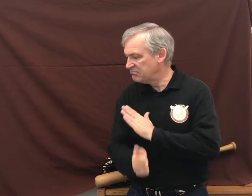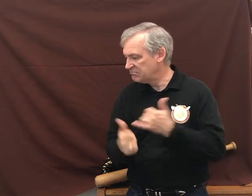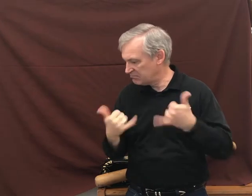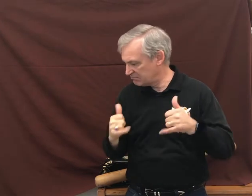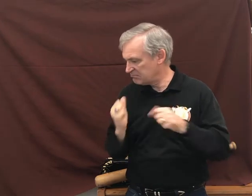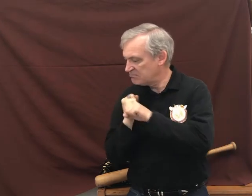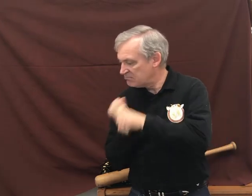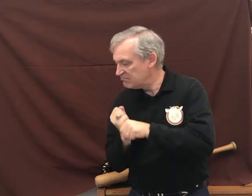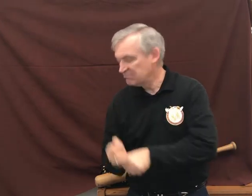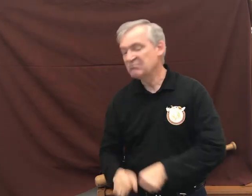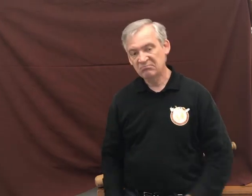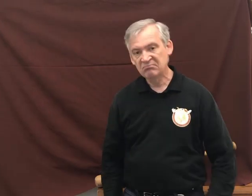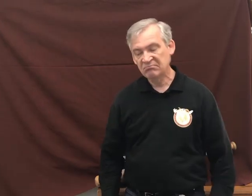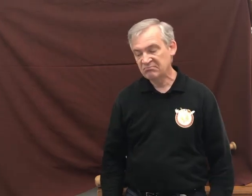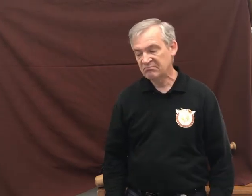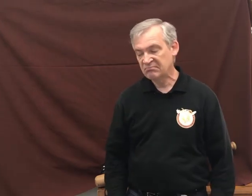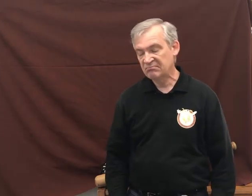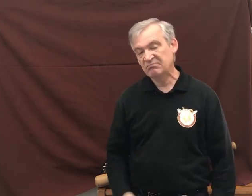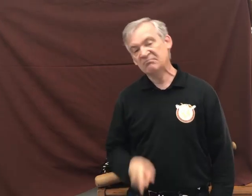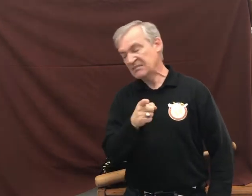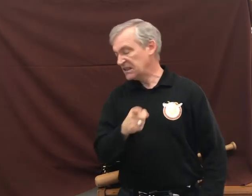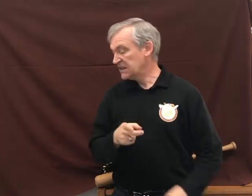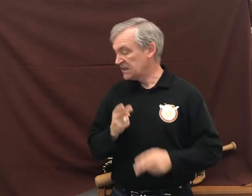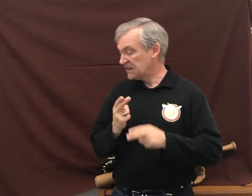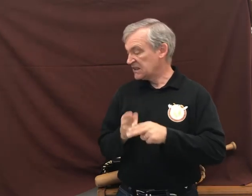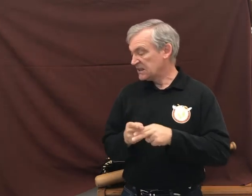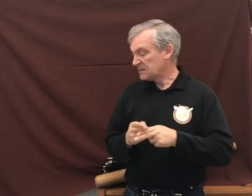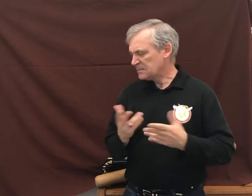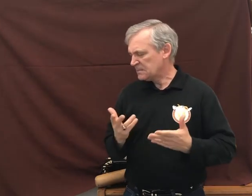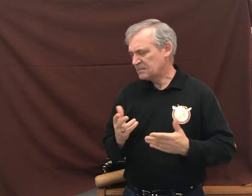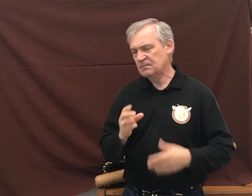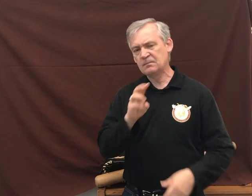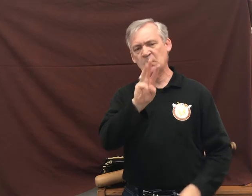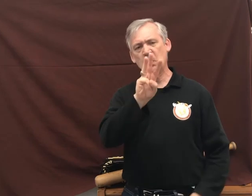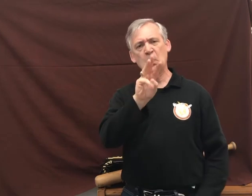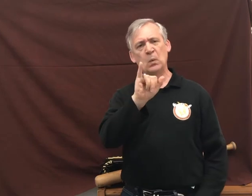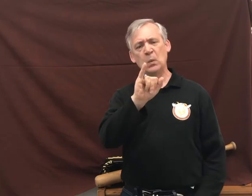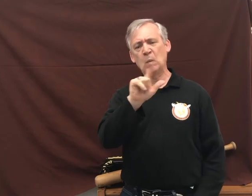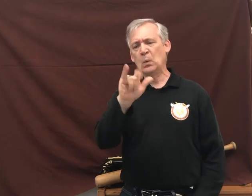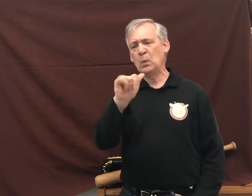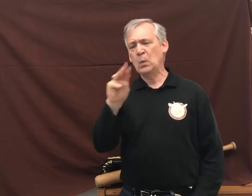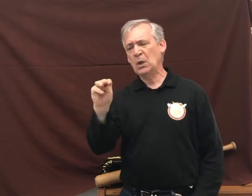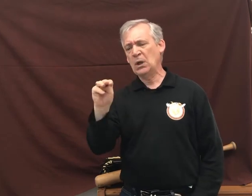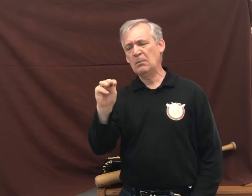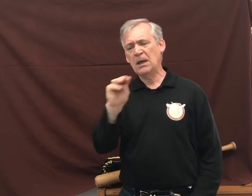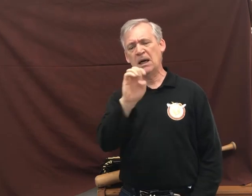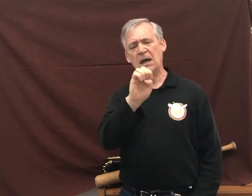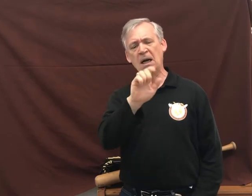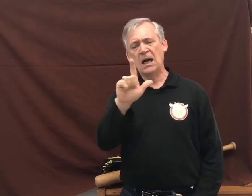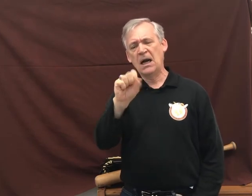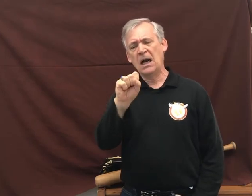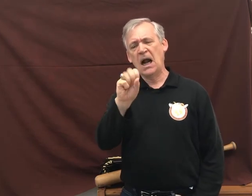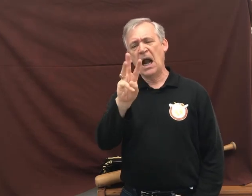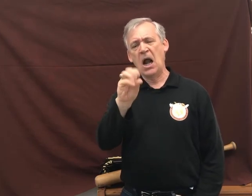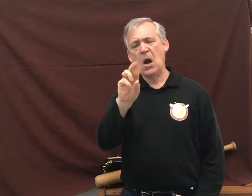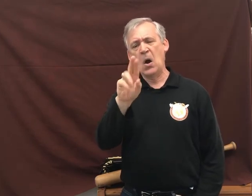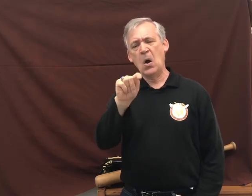His name was William Ellsworth Hoy, but his teammates quickly nicknamed him